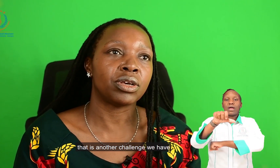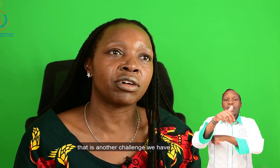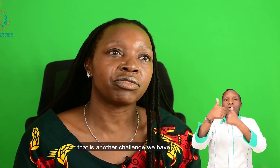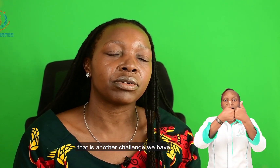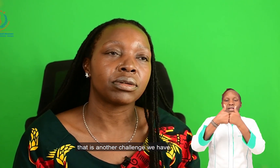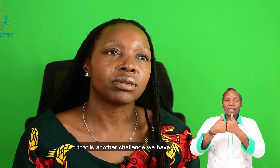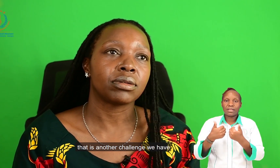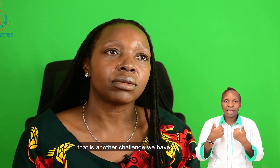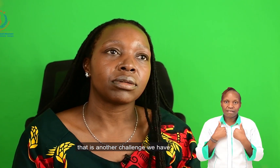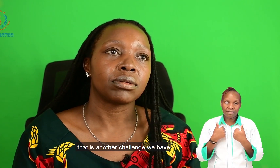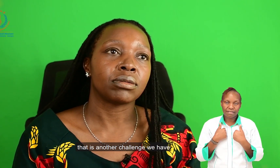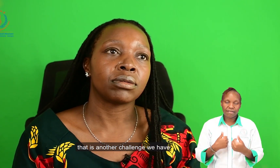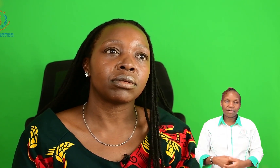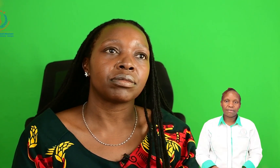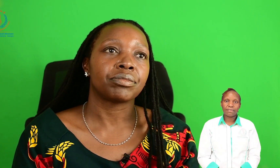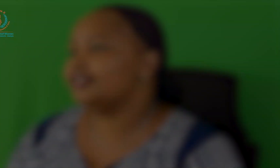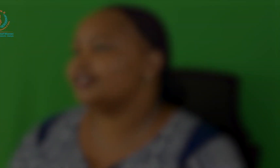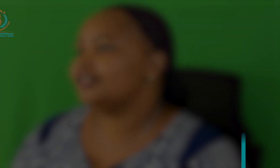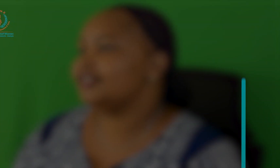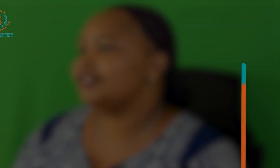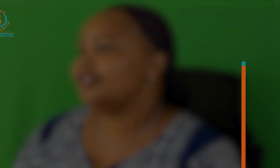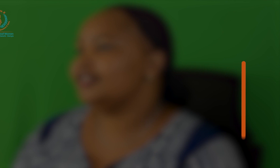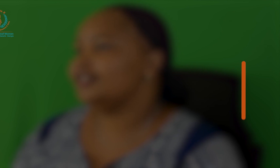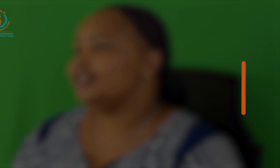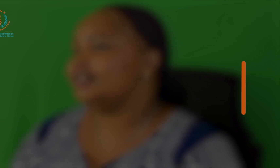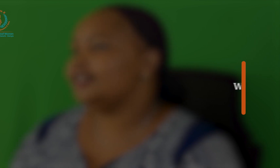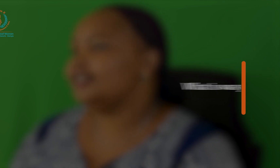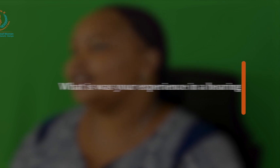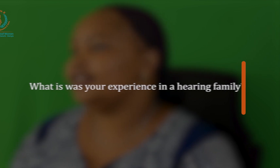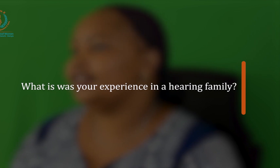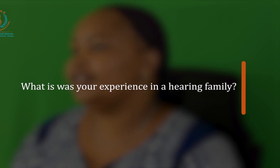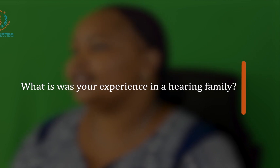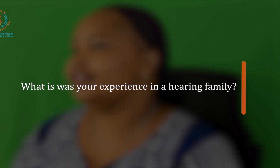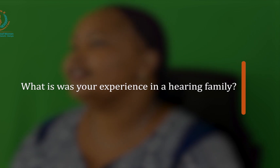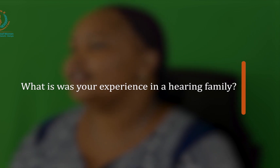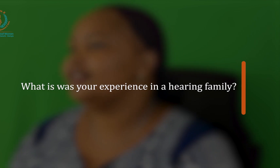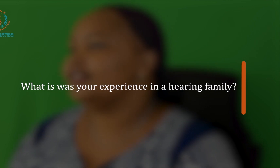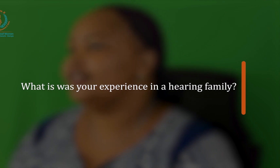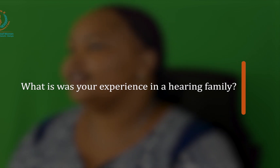we have.